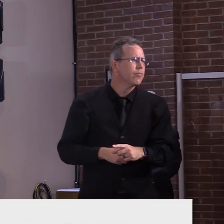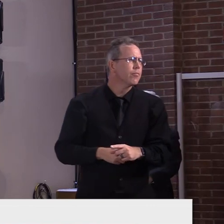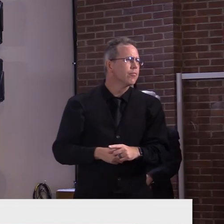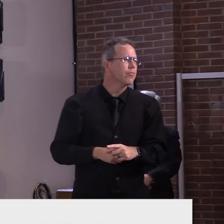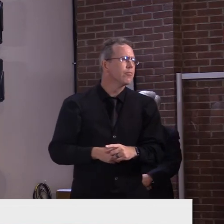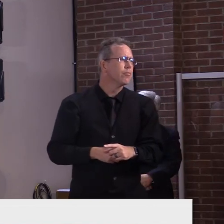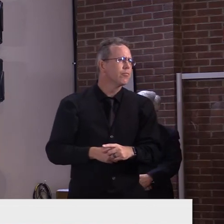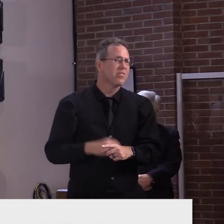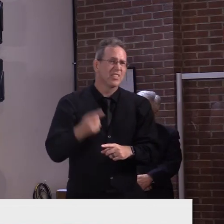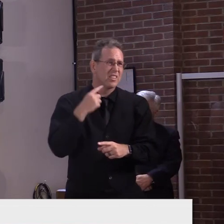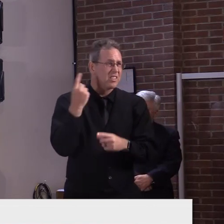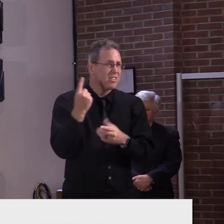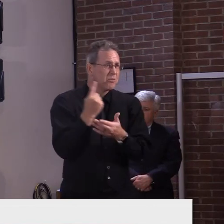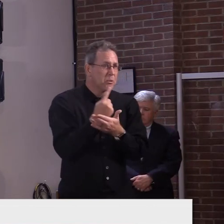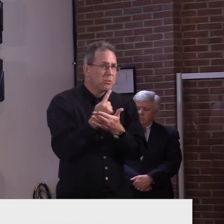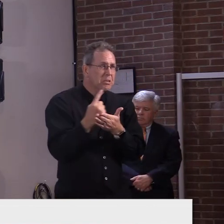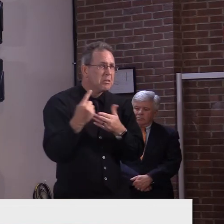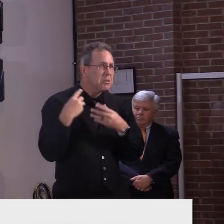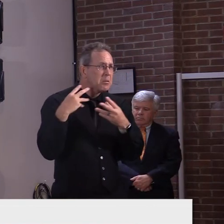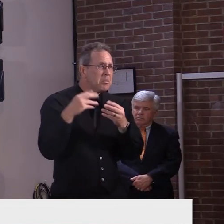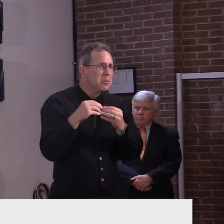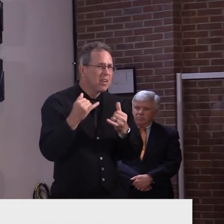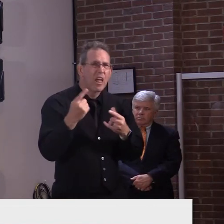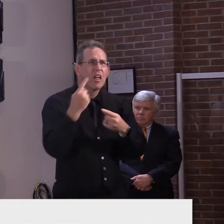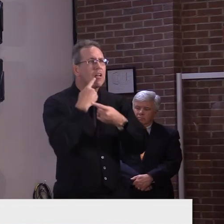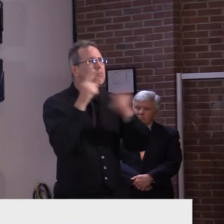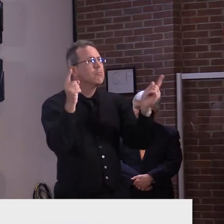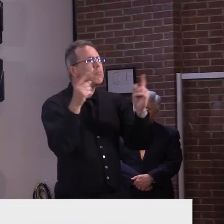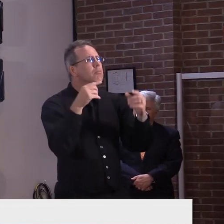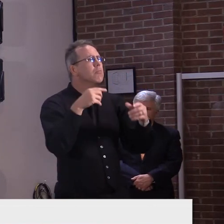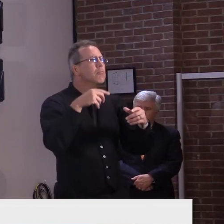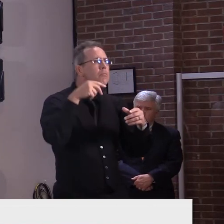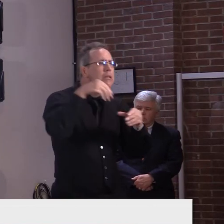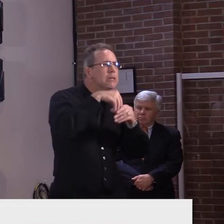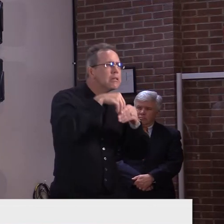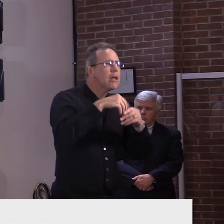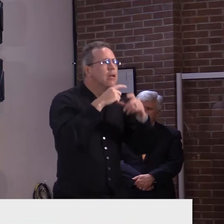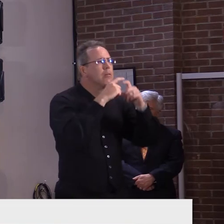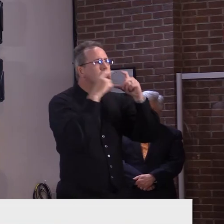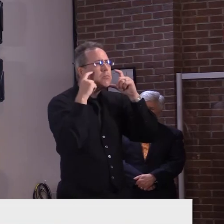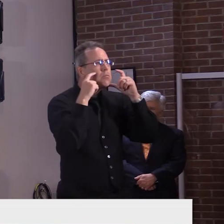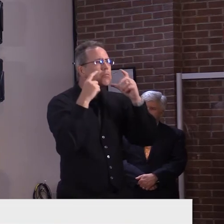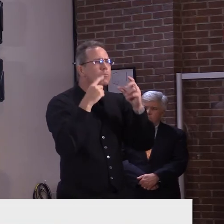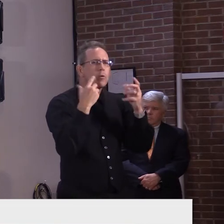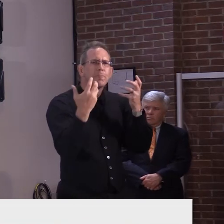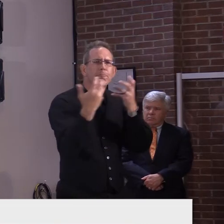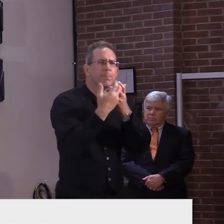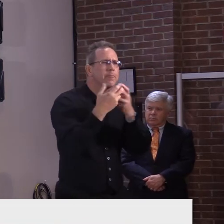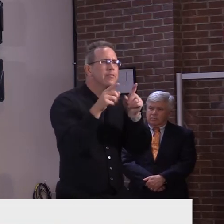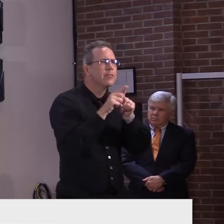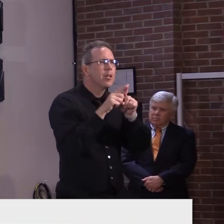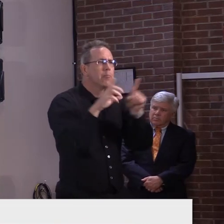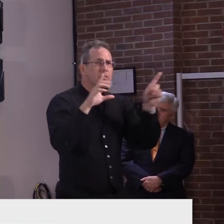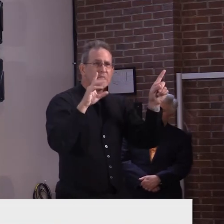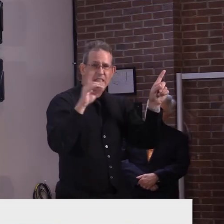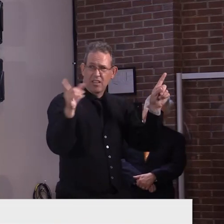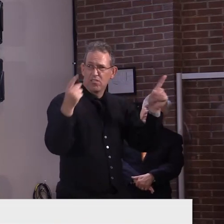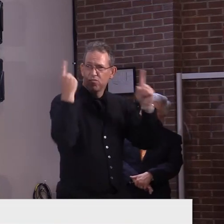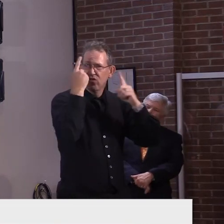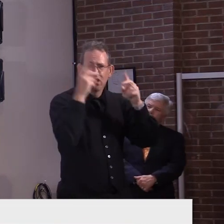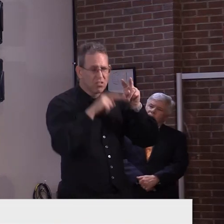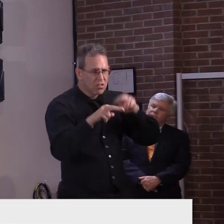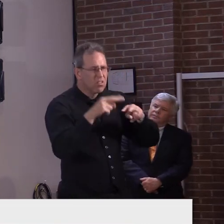the characterization of your stance on the CDC recommendations? Yeah, I described that several times this morning.